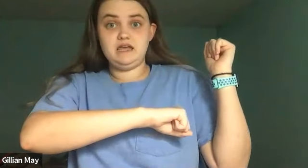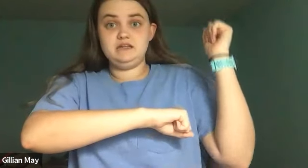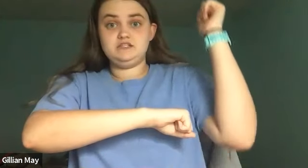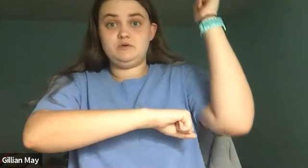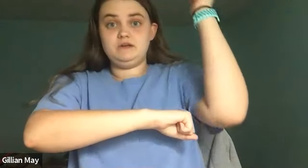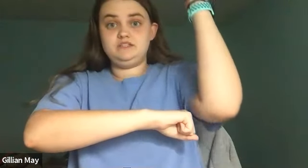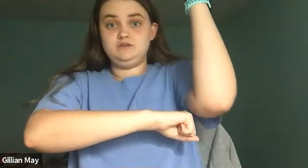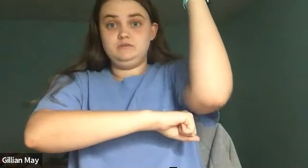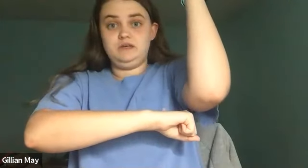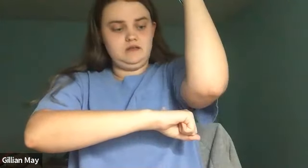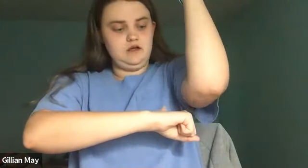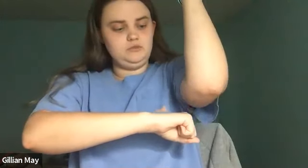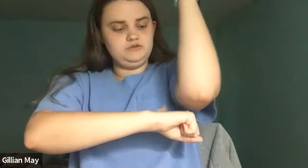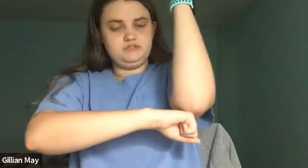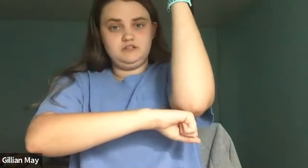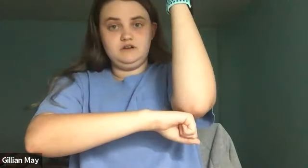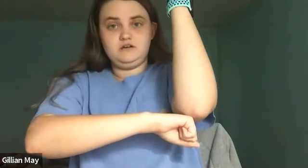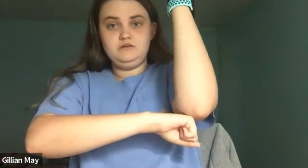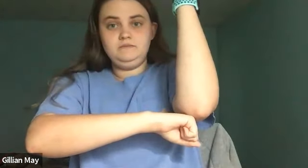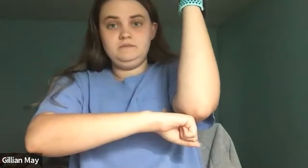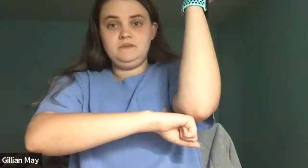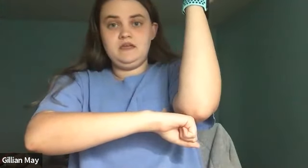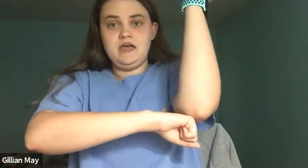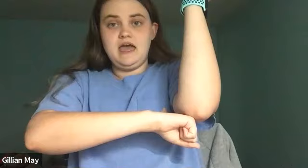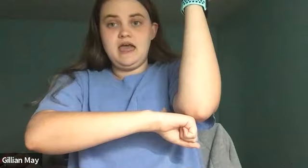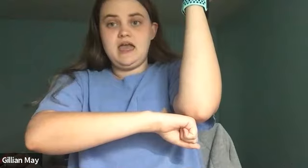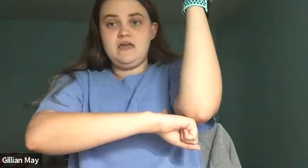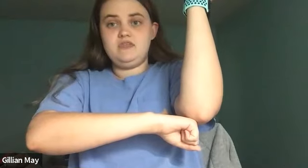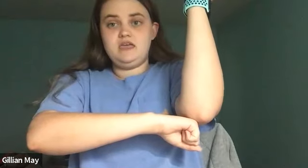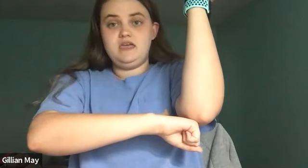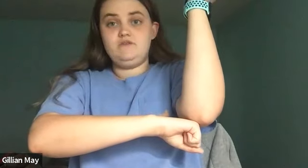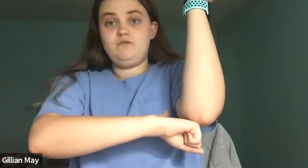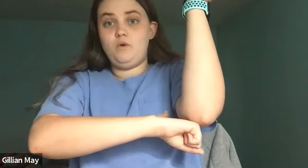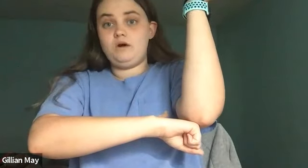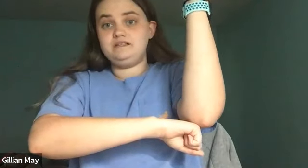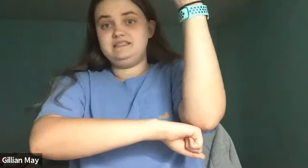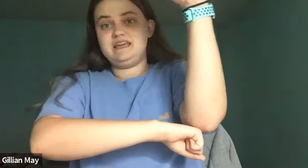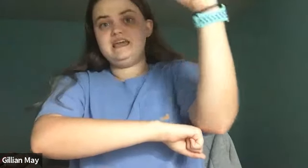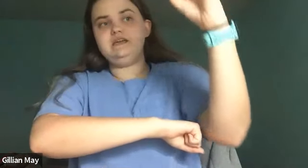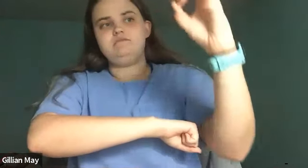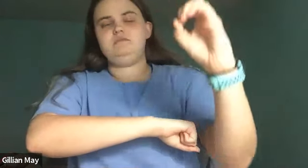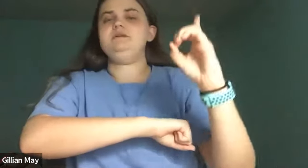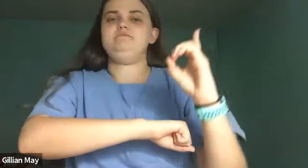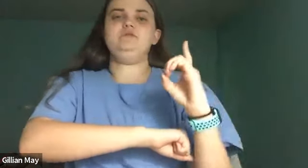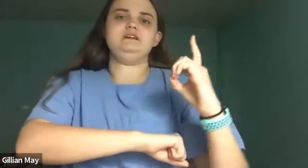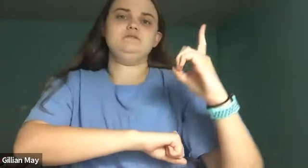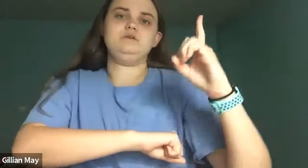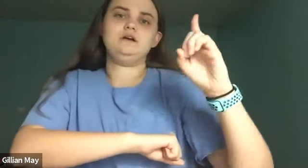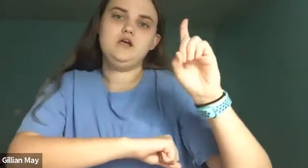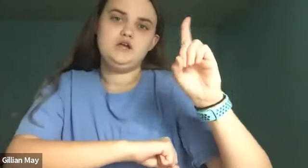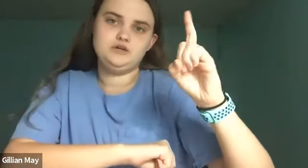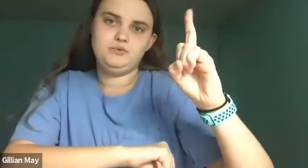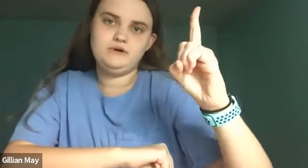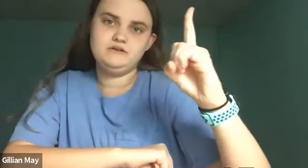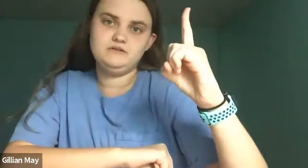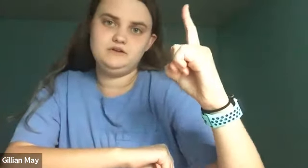hand is going to be elbow to your knuckle. And then for day, let me pull it down real quick. Your